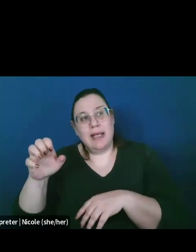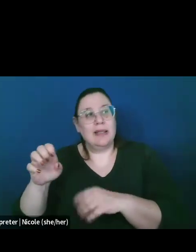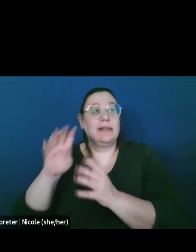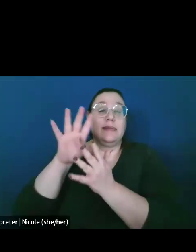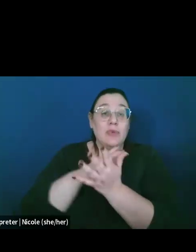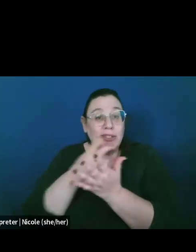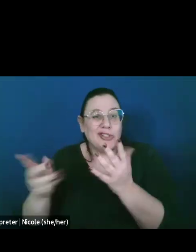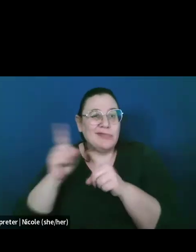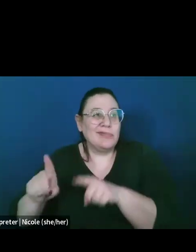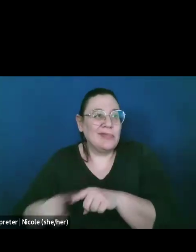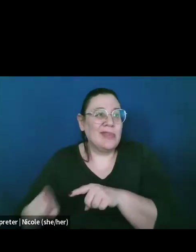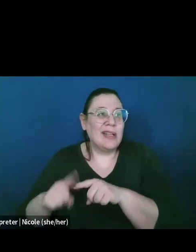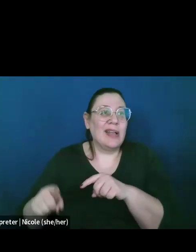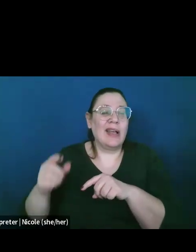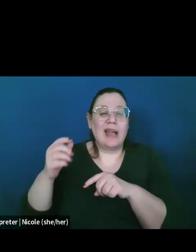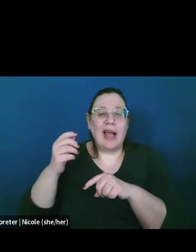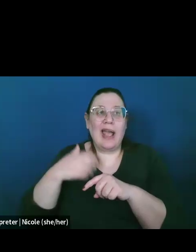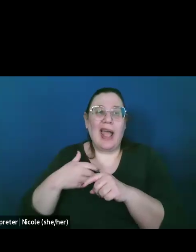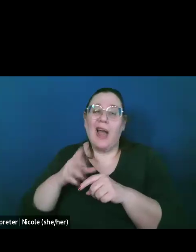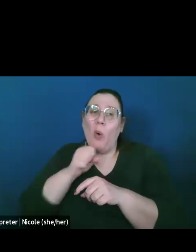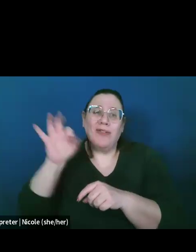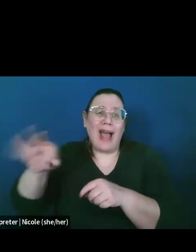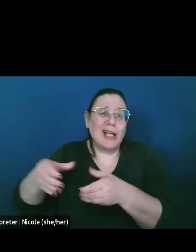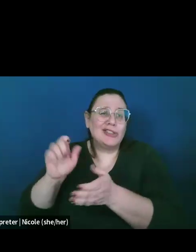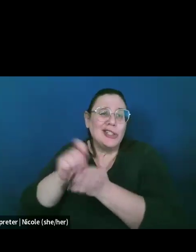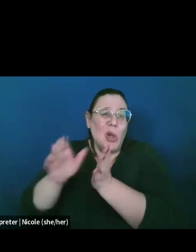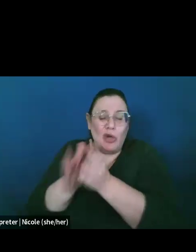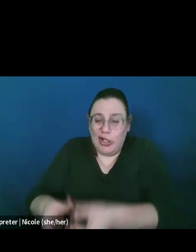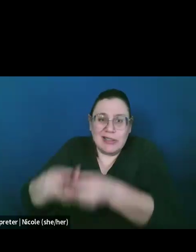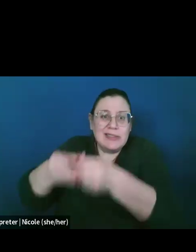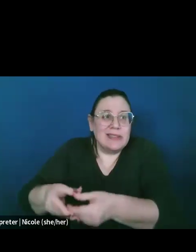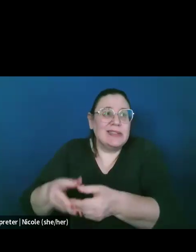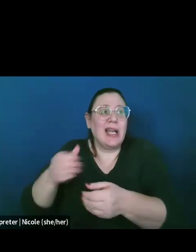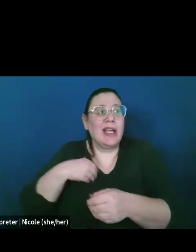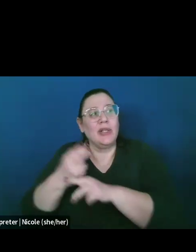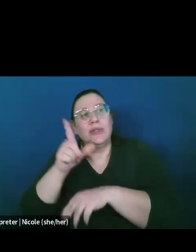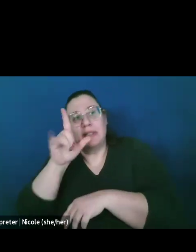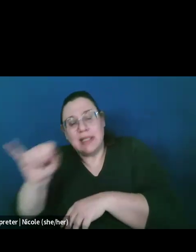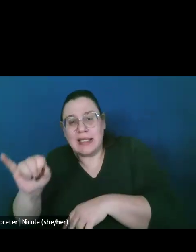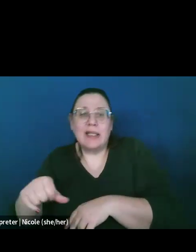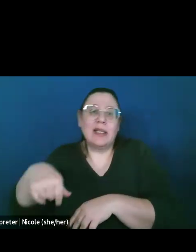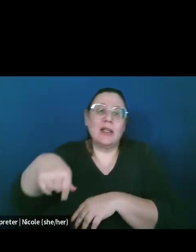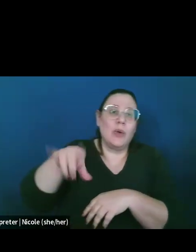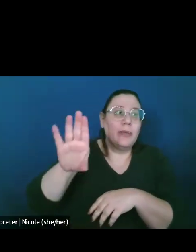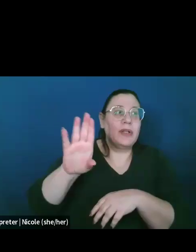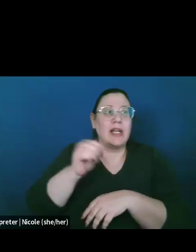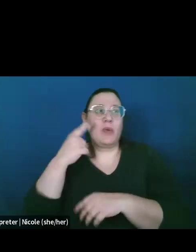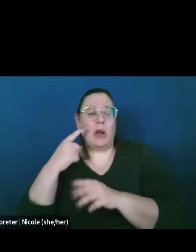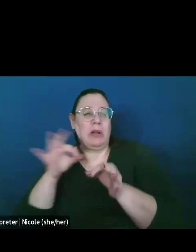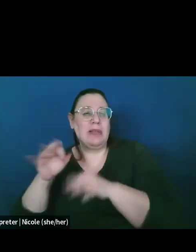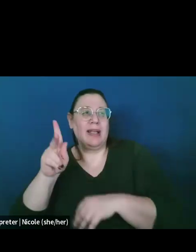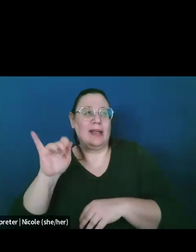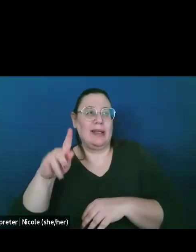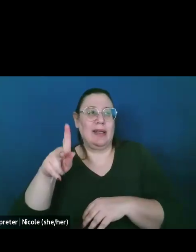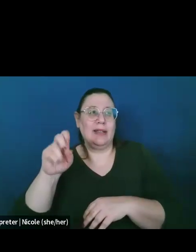have a old-fashioned pack of notebooks. I use QuickBooks. I use LinkedIn. And then I want to give a shout out to a product called Katz-Ouziel, which was started